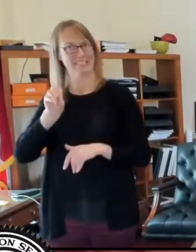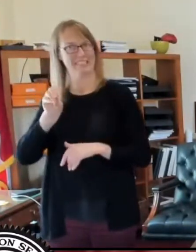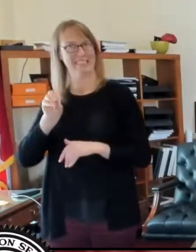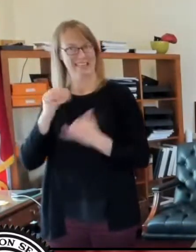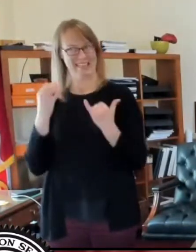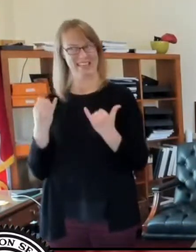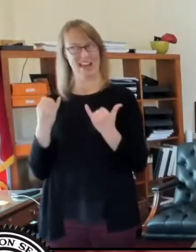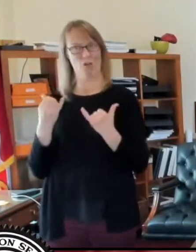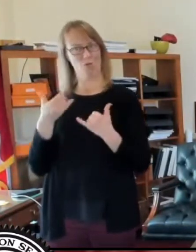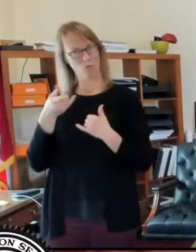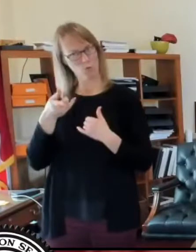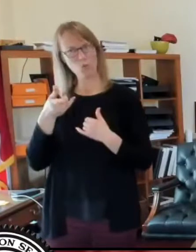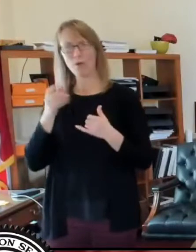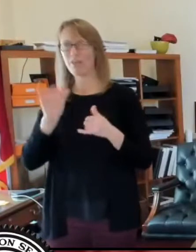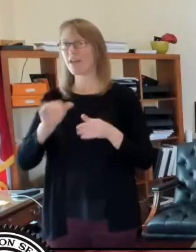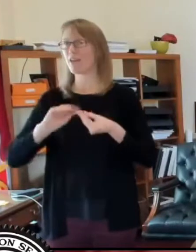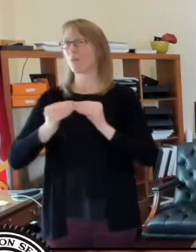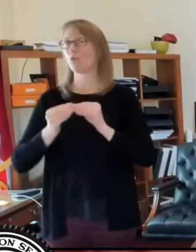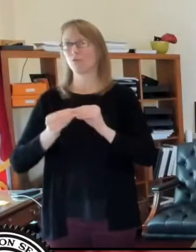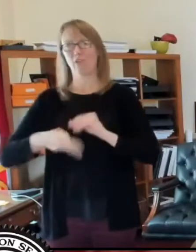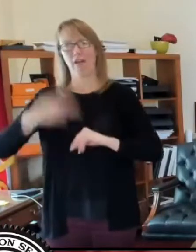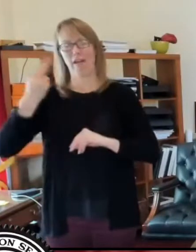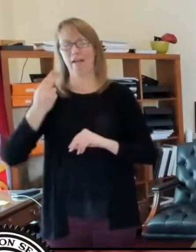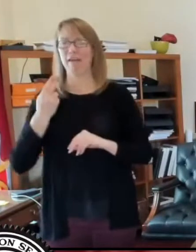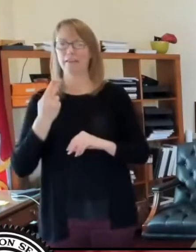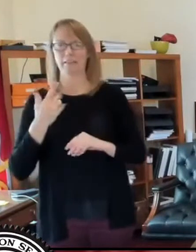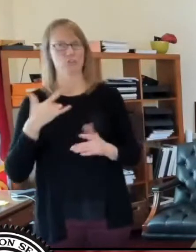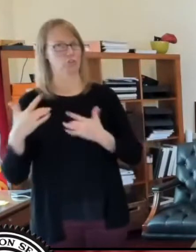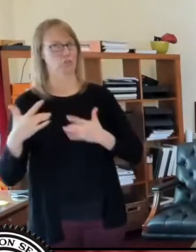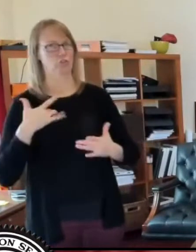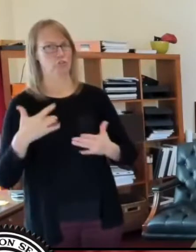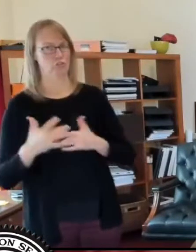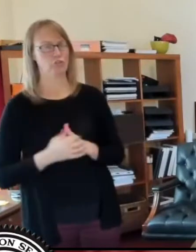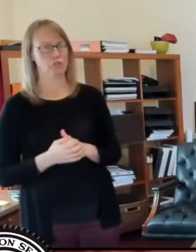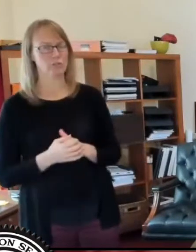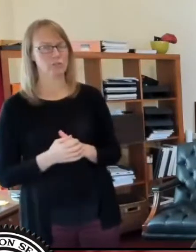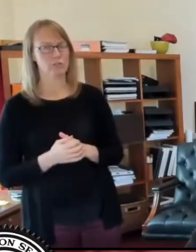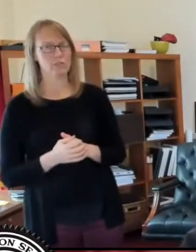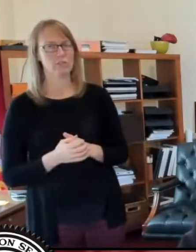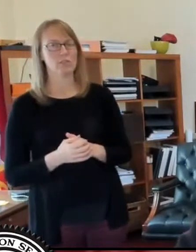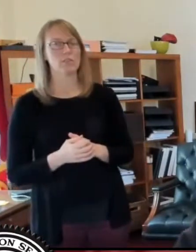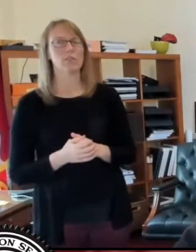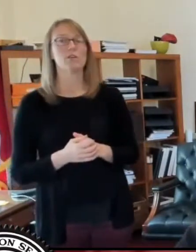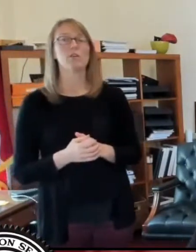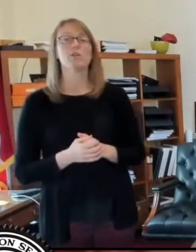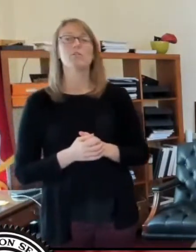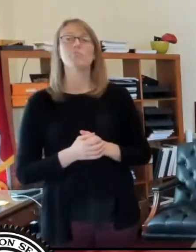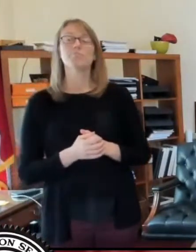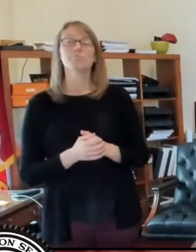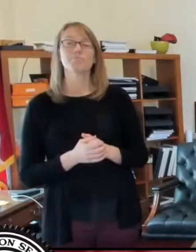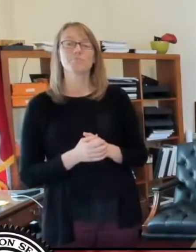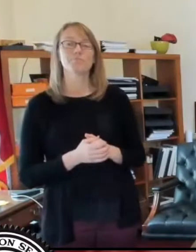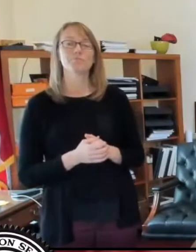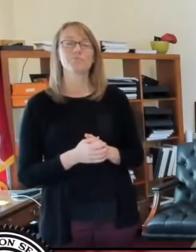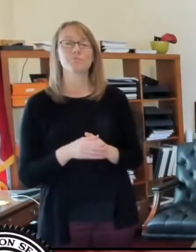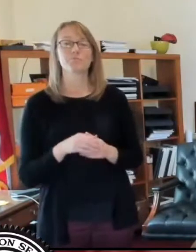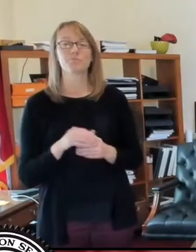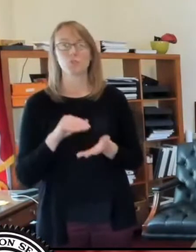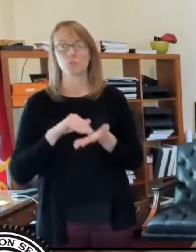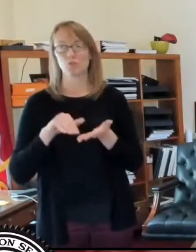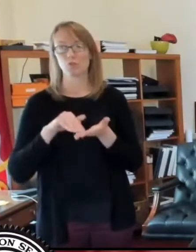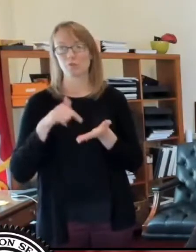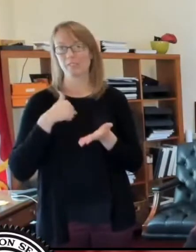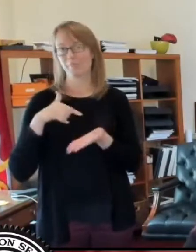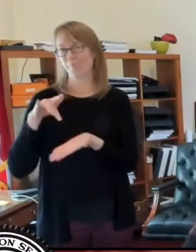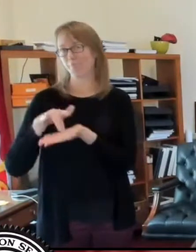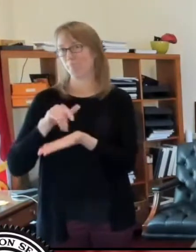way too high. And we're worried, as I mentioned just a minute ago, about, excuse me, let me turn that